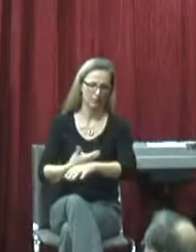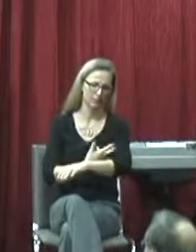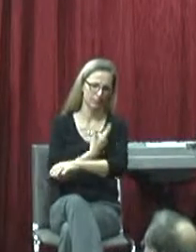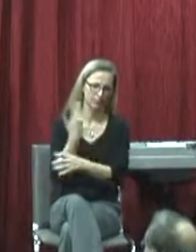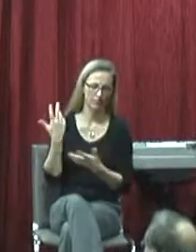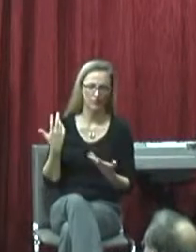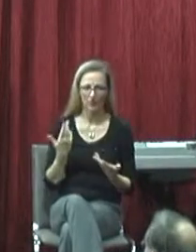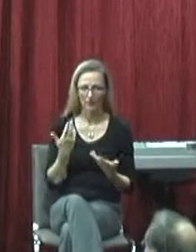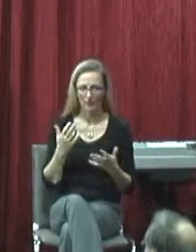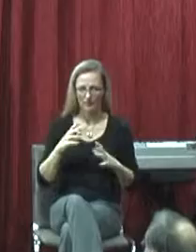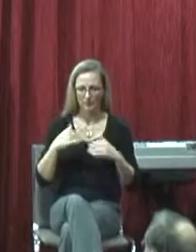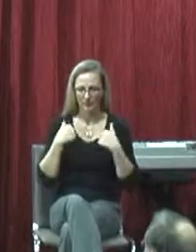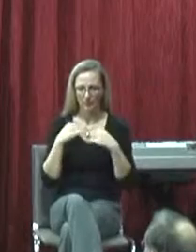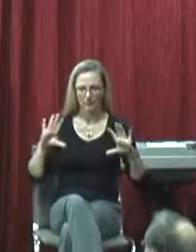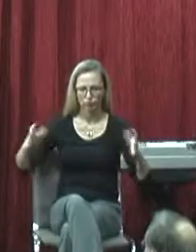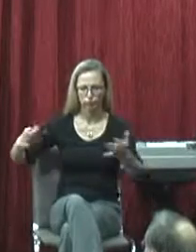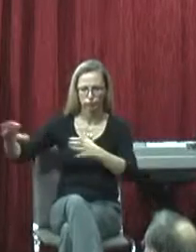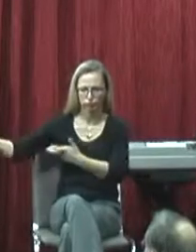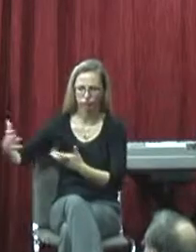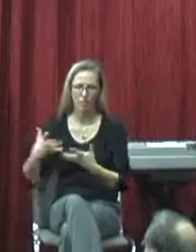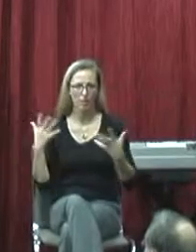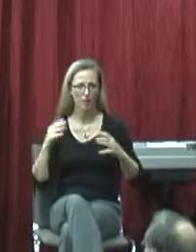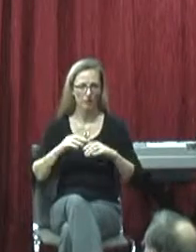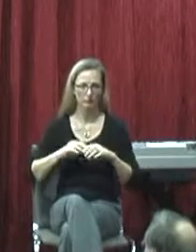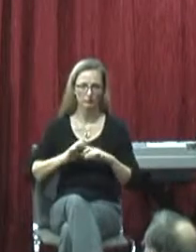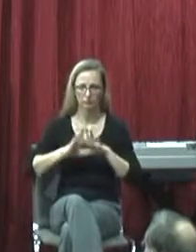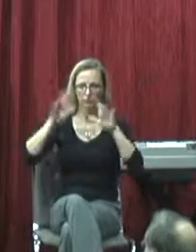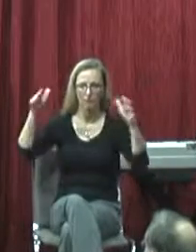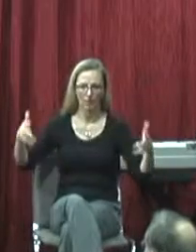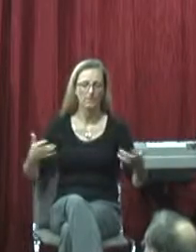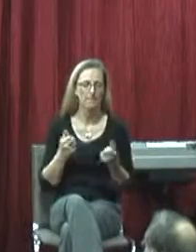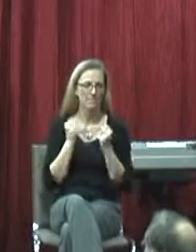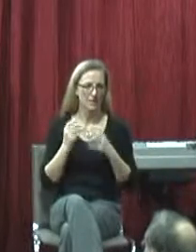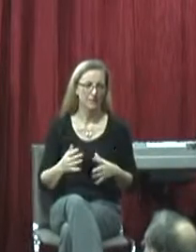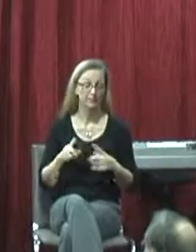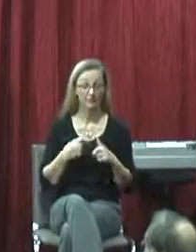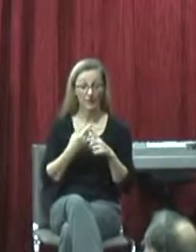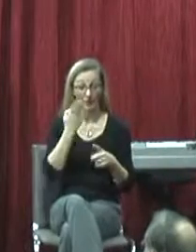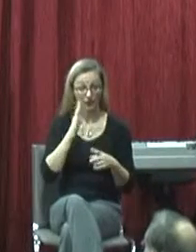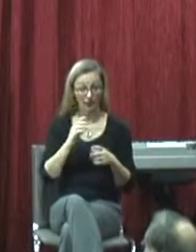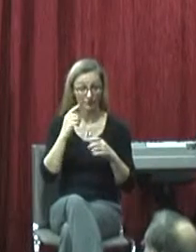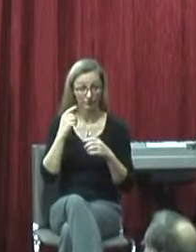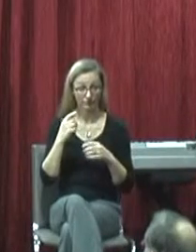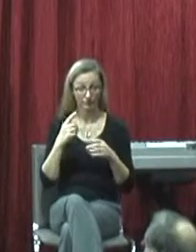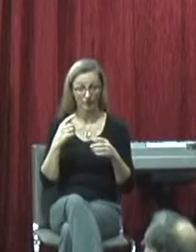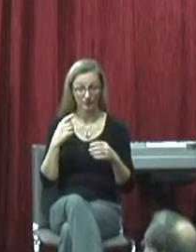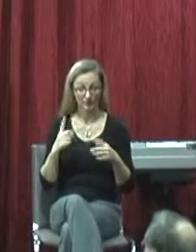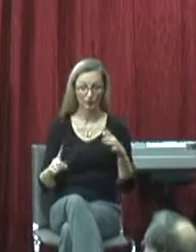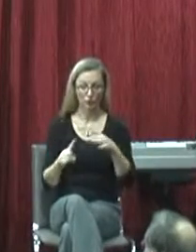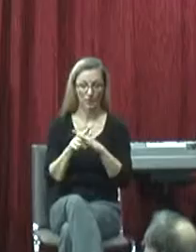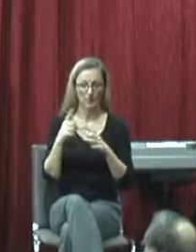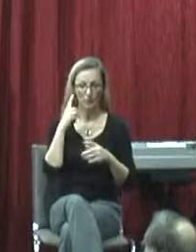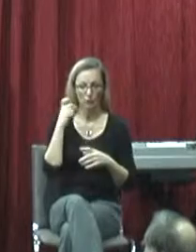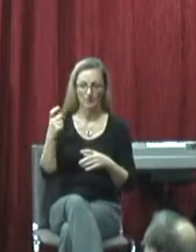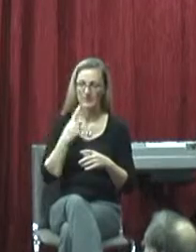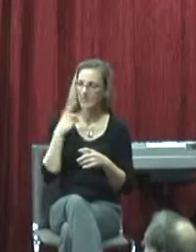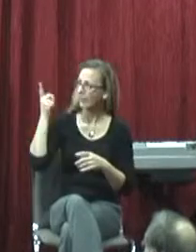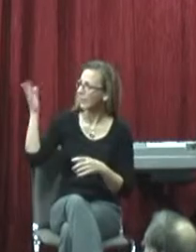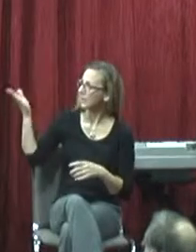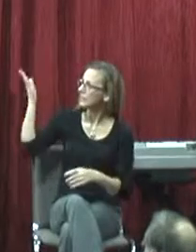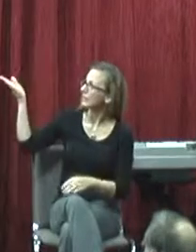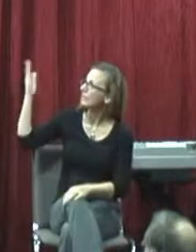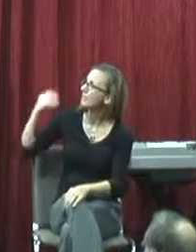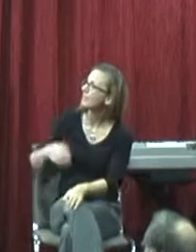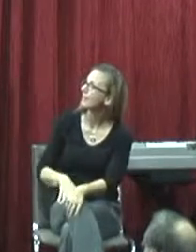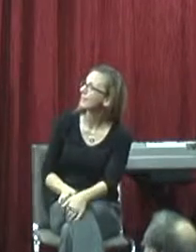greatly. And then God appeared to him in a dream and said this in Genesis 31, I am the God of